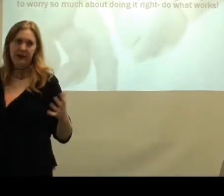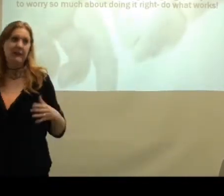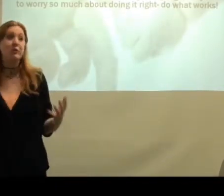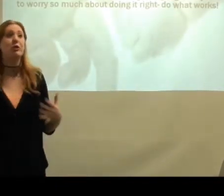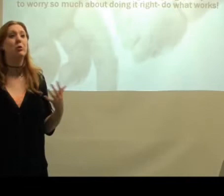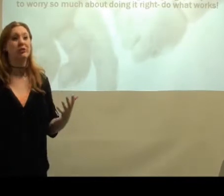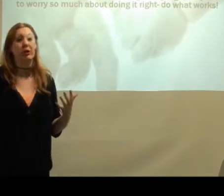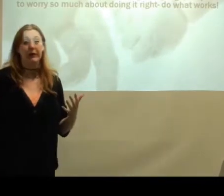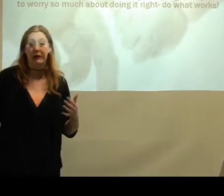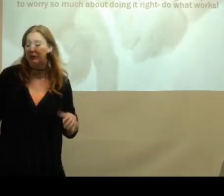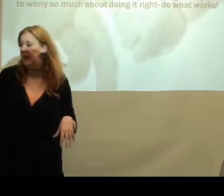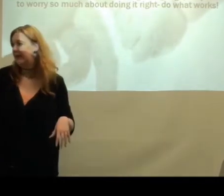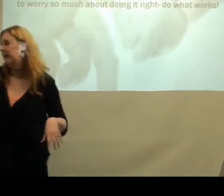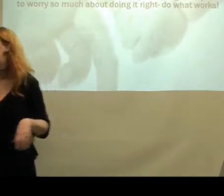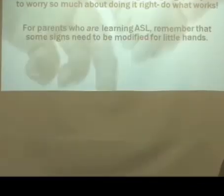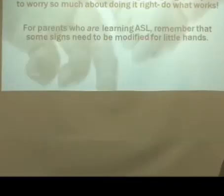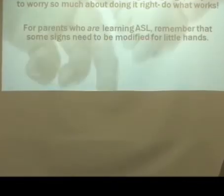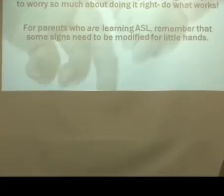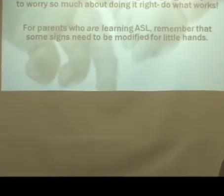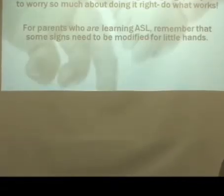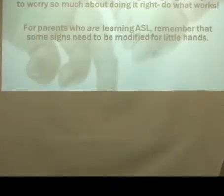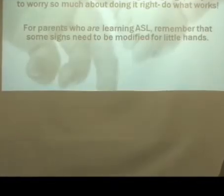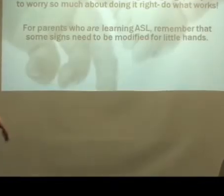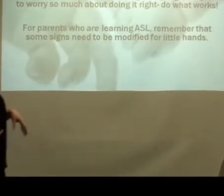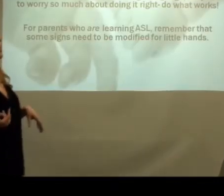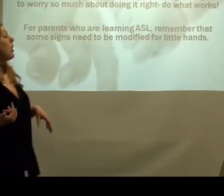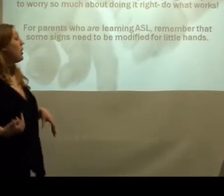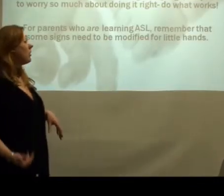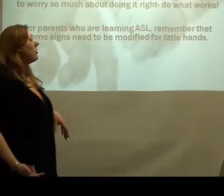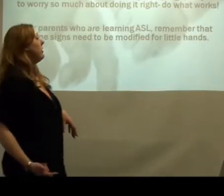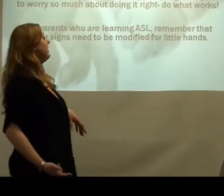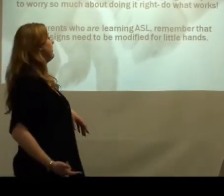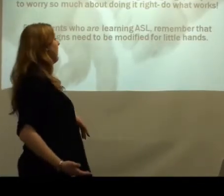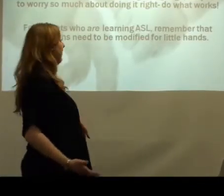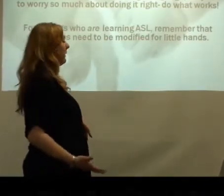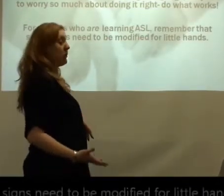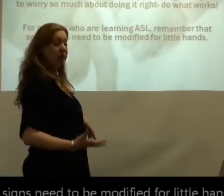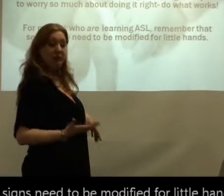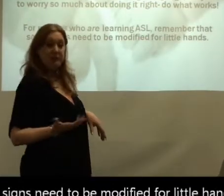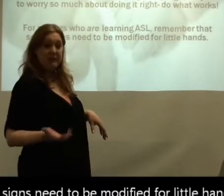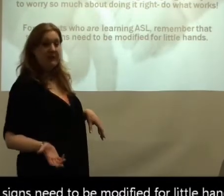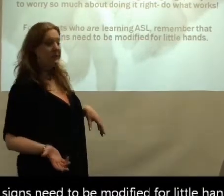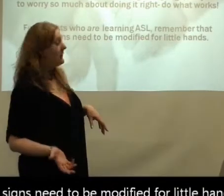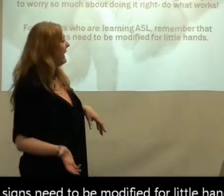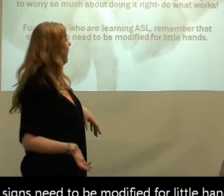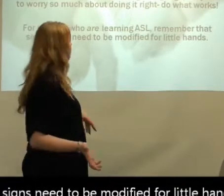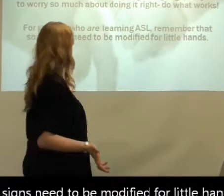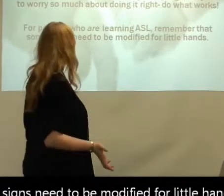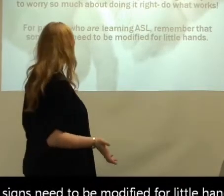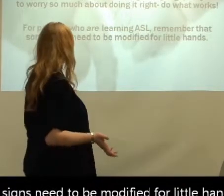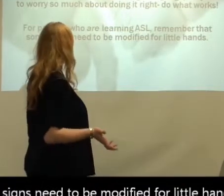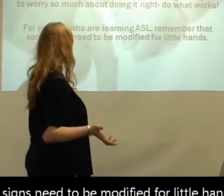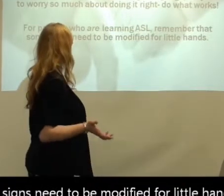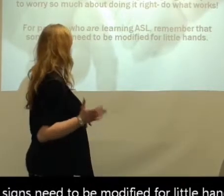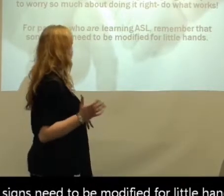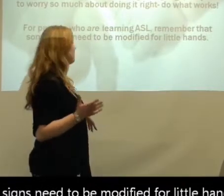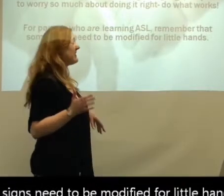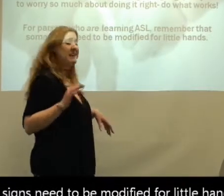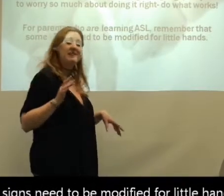if you don't already know sign language. For parents or adults who are learning sign language, specifically ASL, remember that some signs need